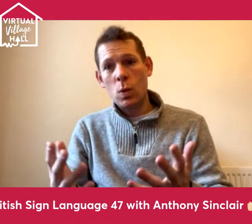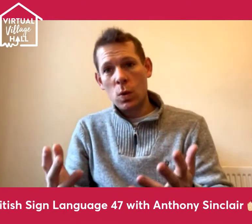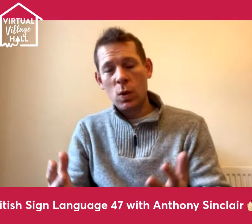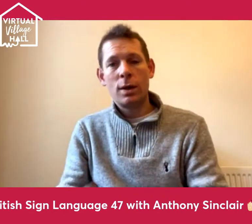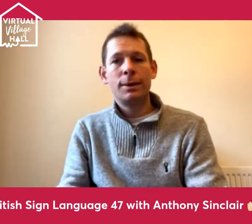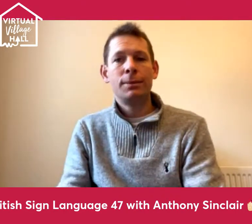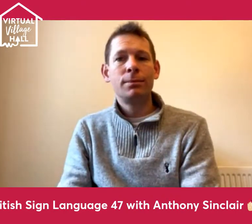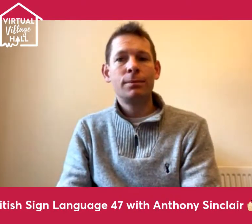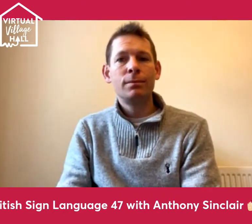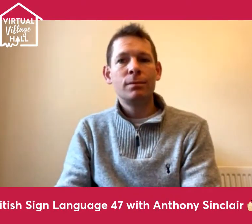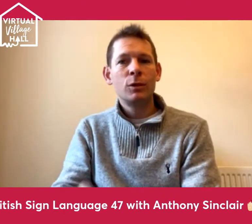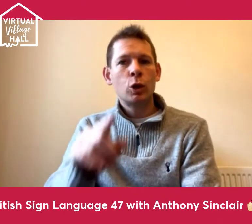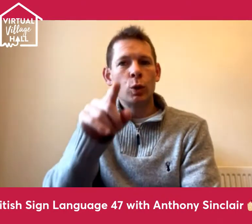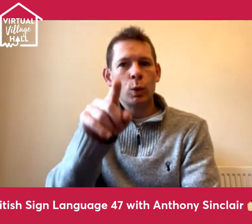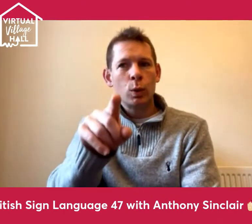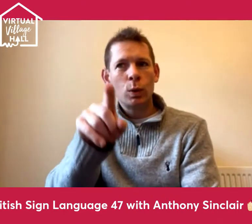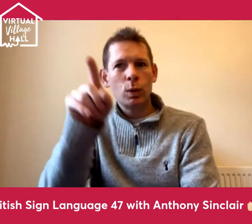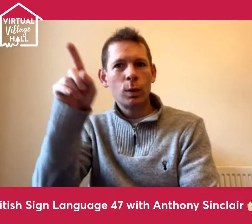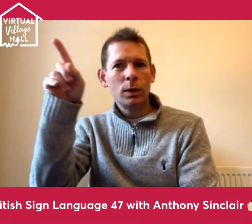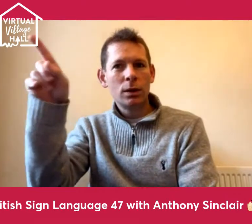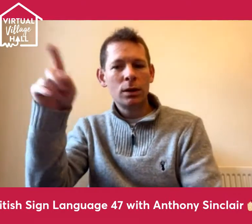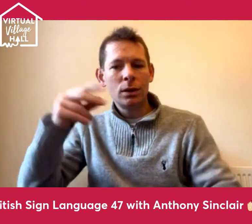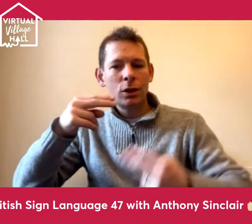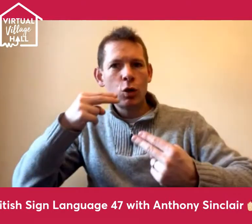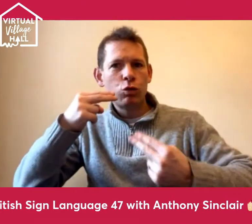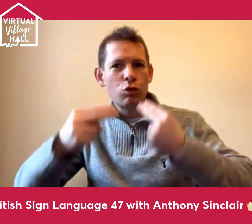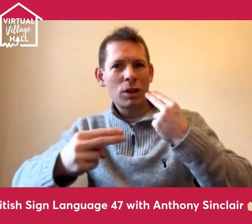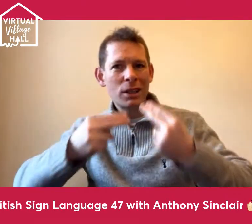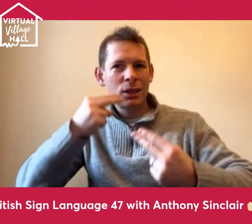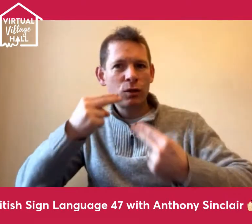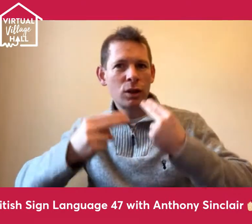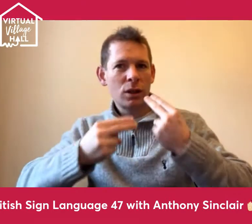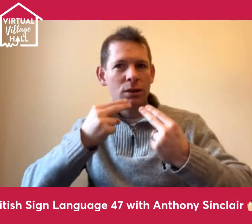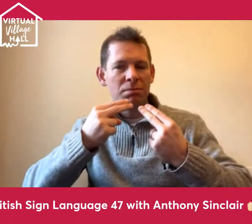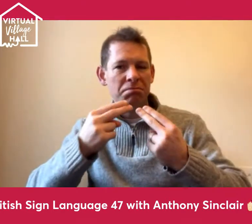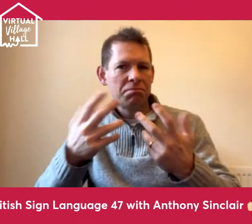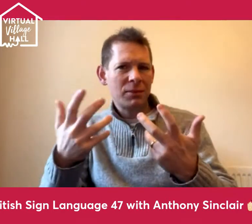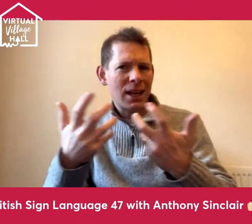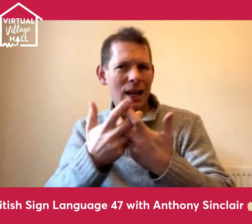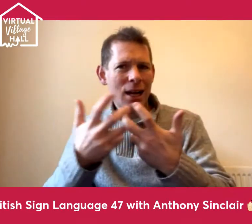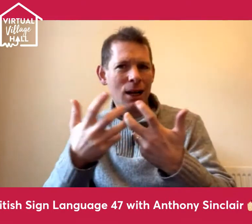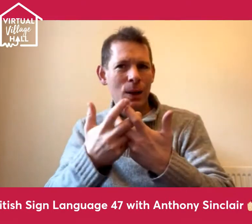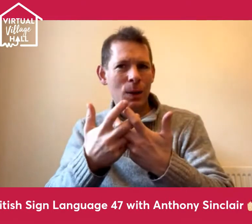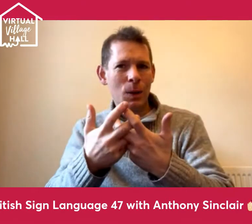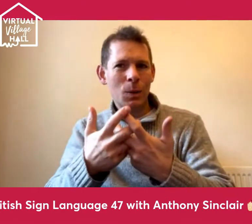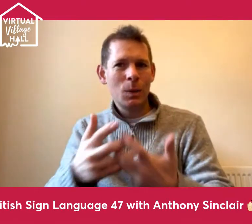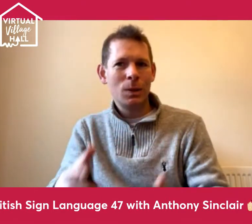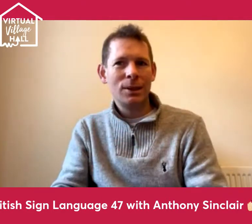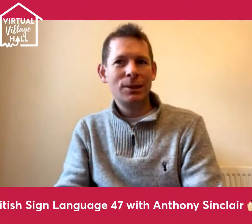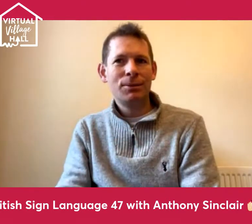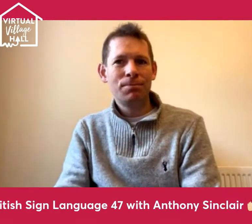in BSL. Or you get to the restaurant over there. How?